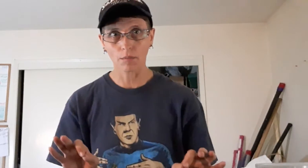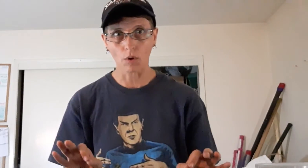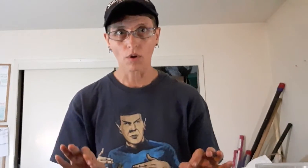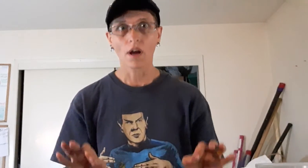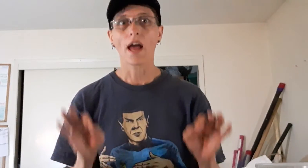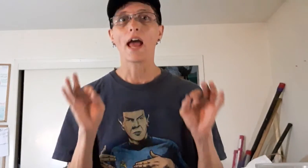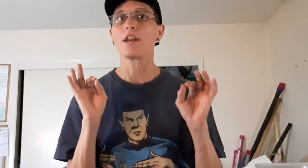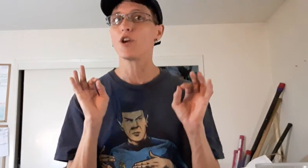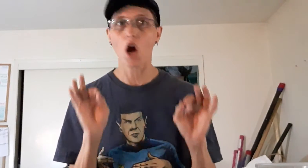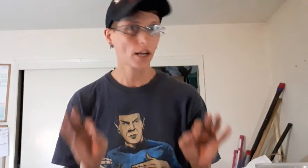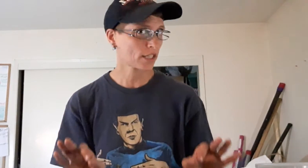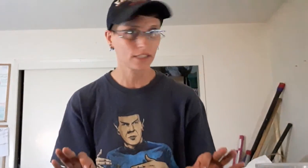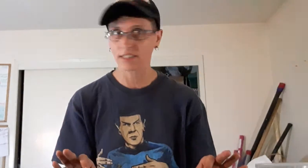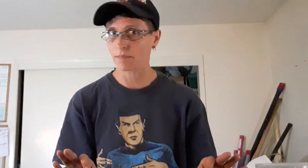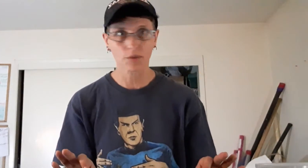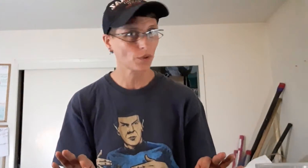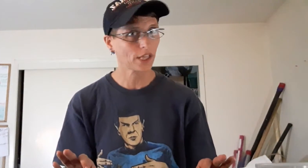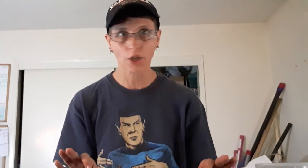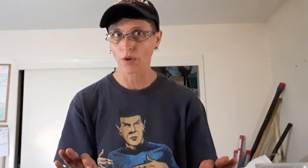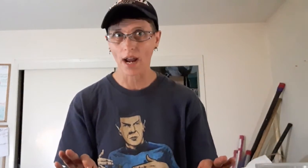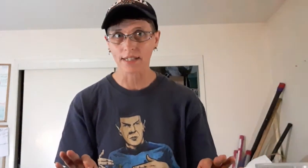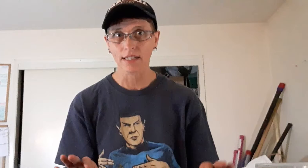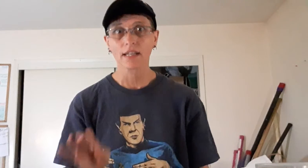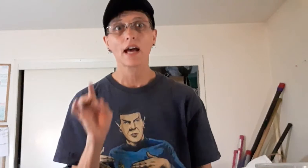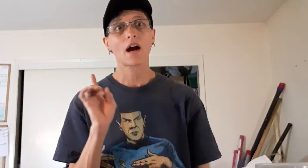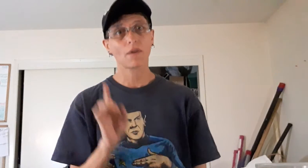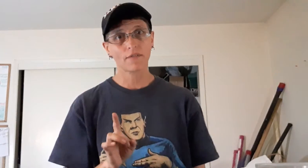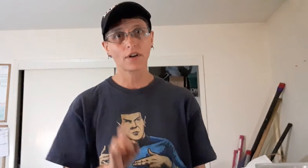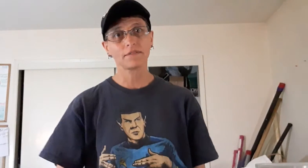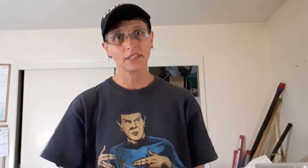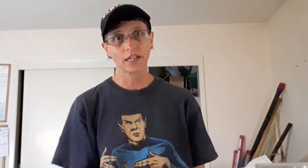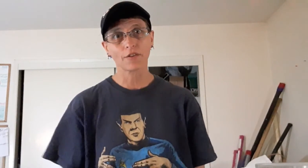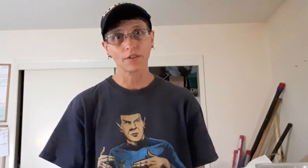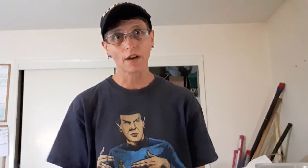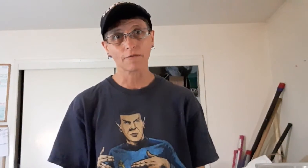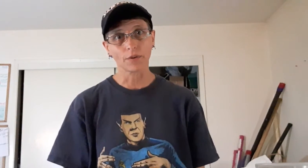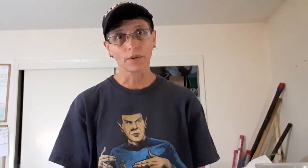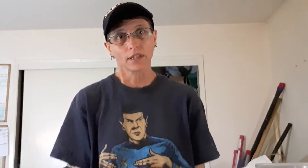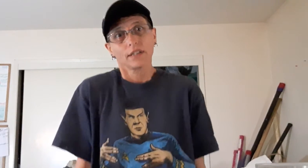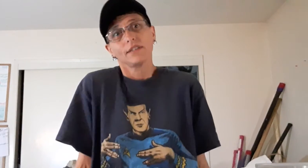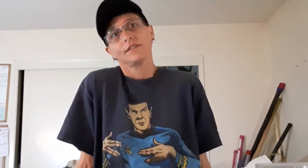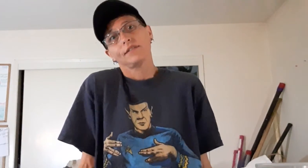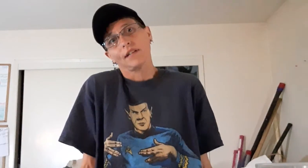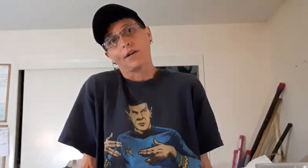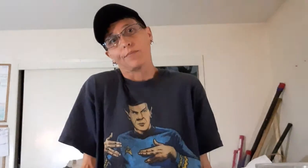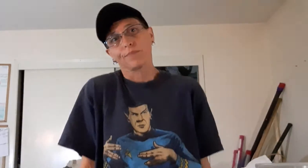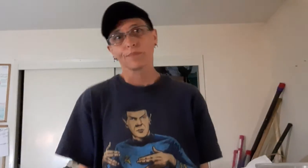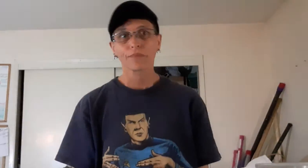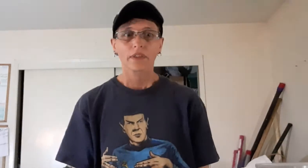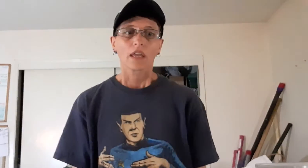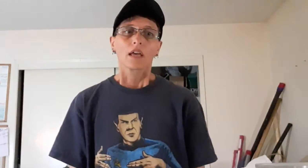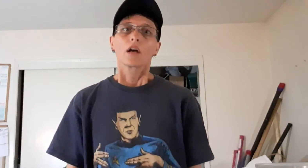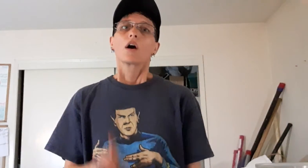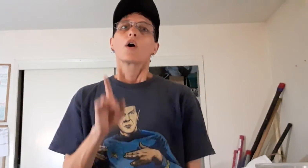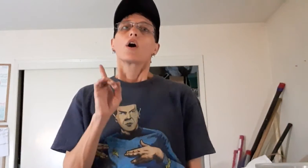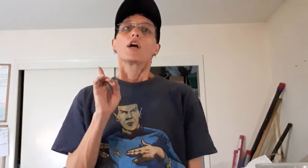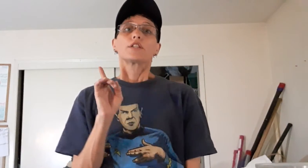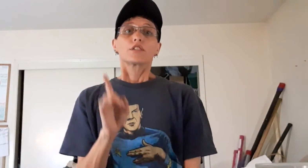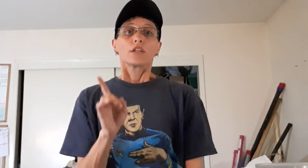terrible and not conceptually correct. However, I've seen other deaf do it. So, it